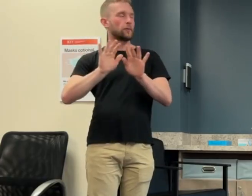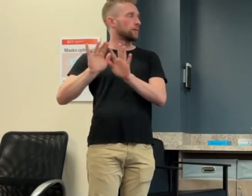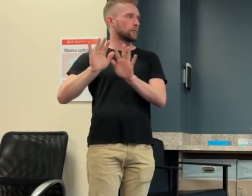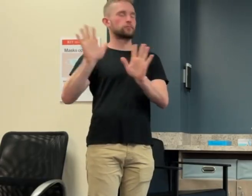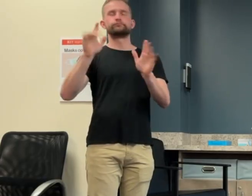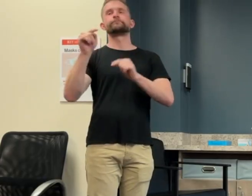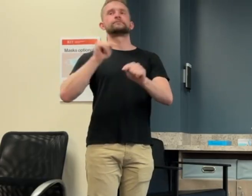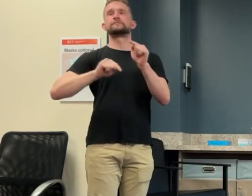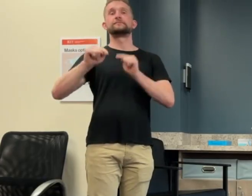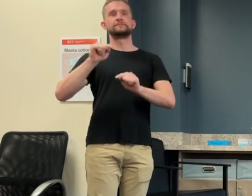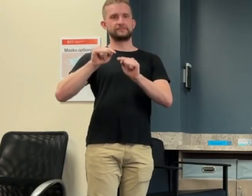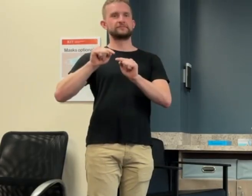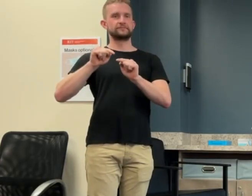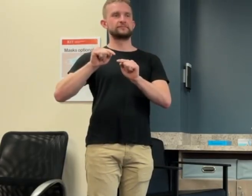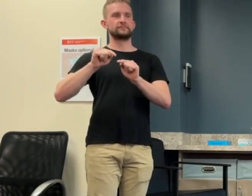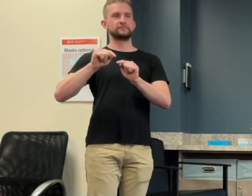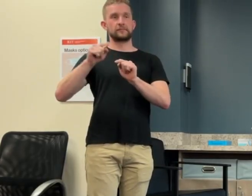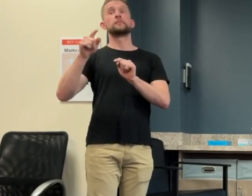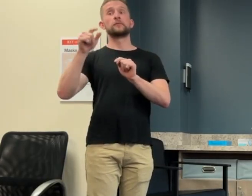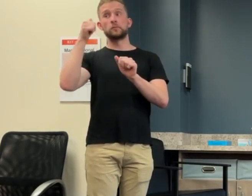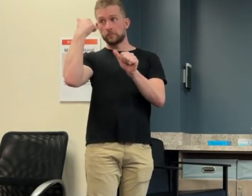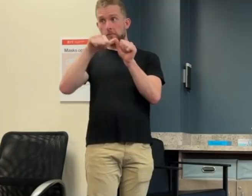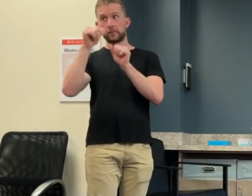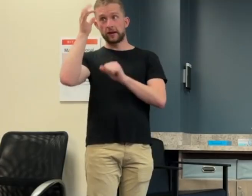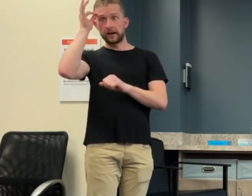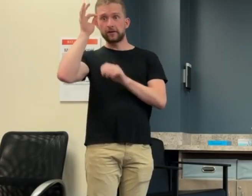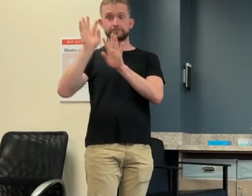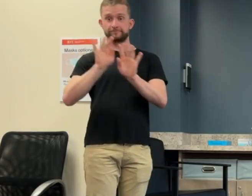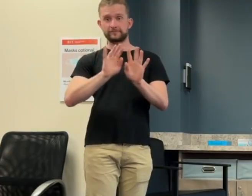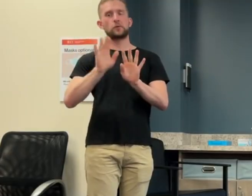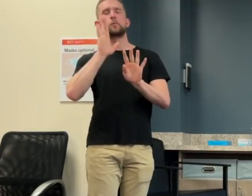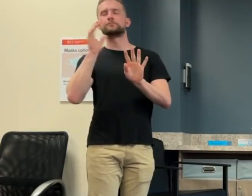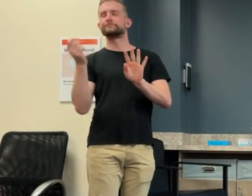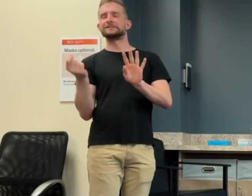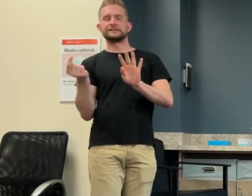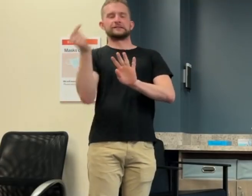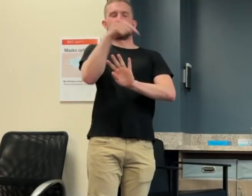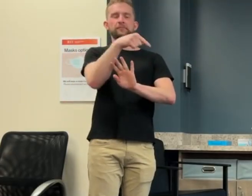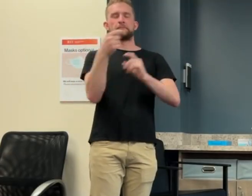nerves, bypass the damaged hair cells, and then stimulate the nerve directly.